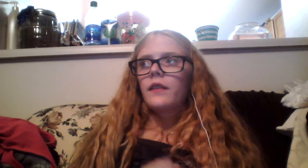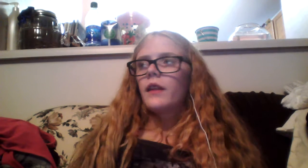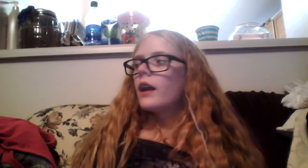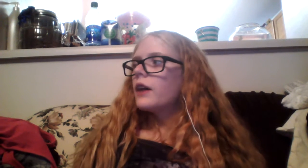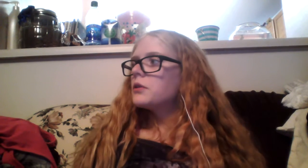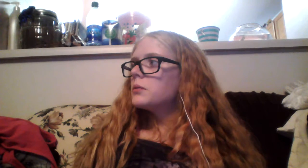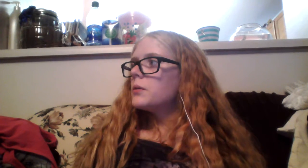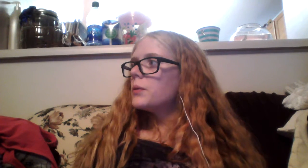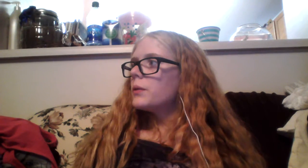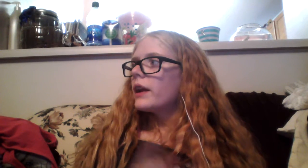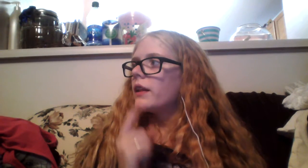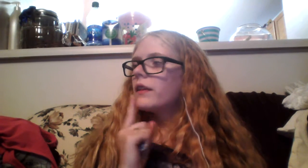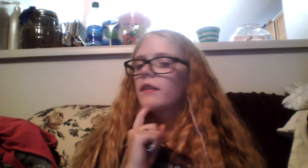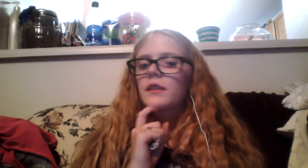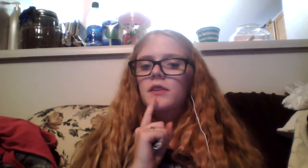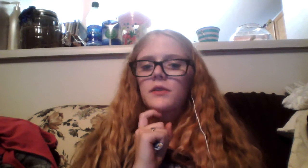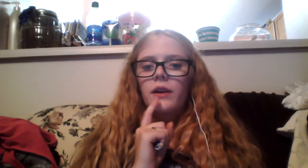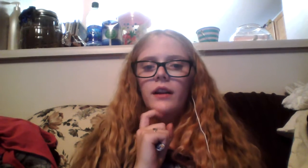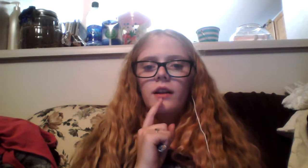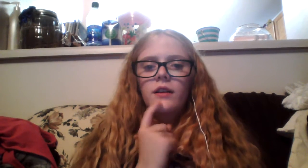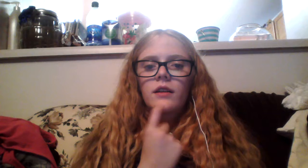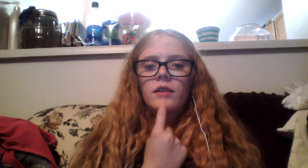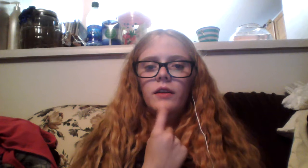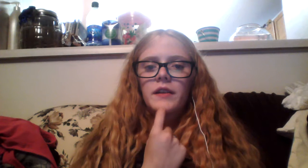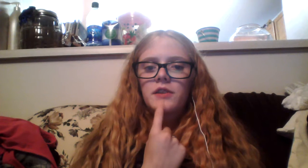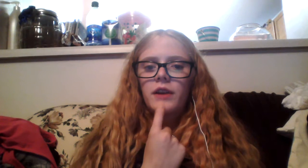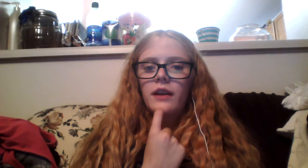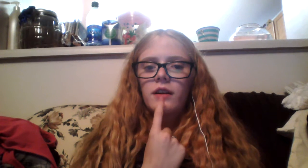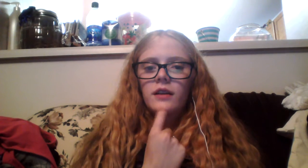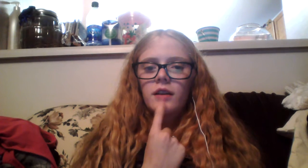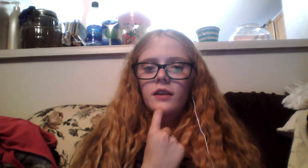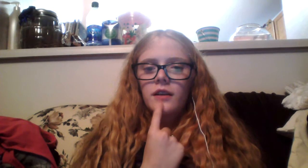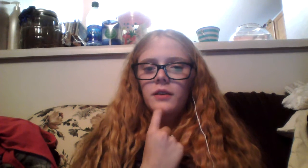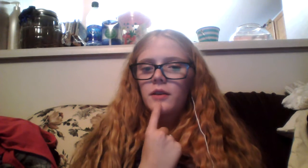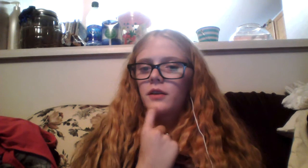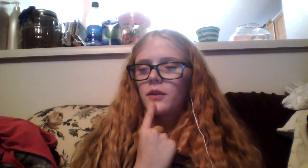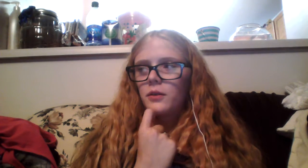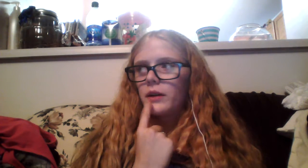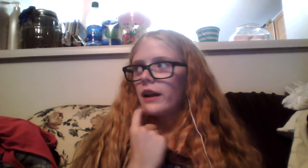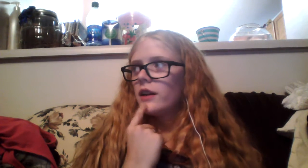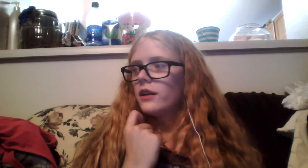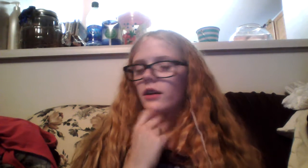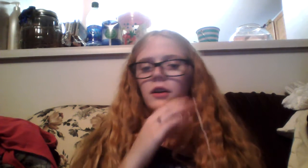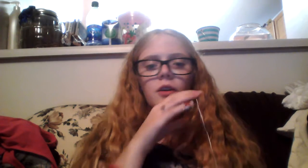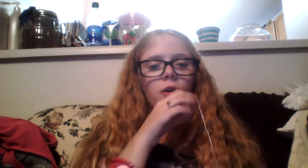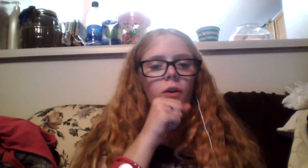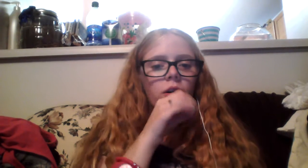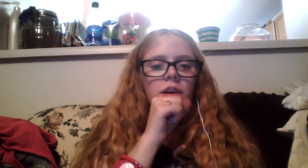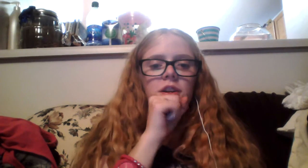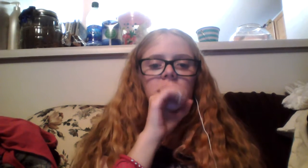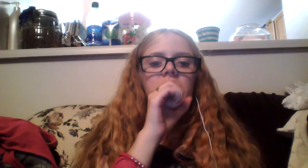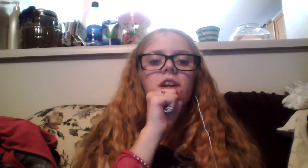Then I don't remember red. I think this is red. No, this is red. Red, orange,